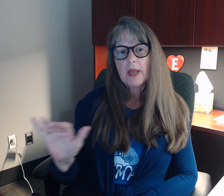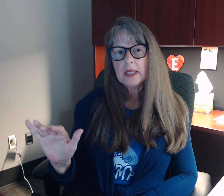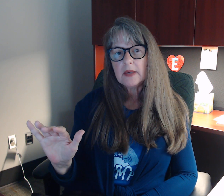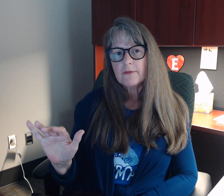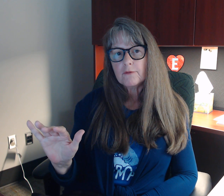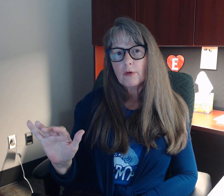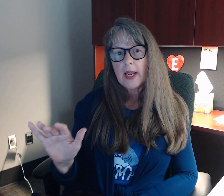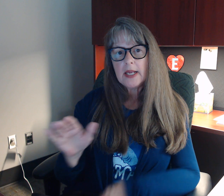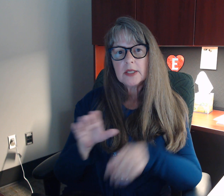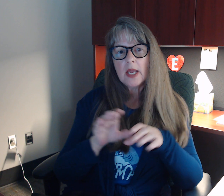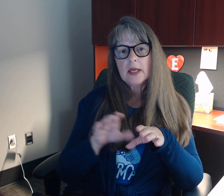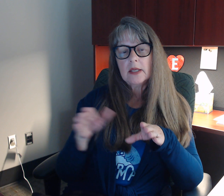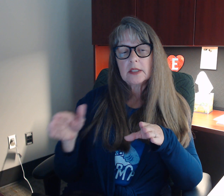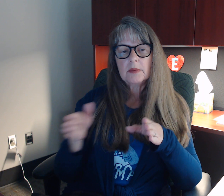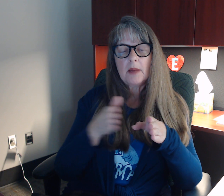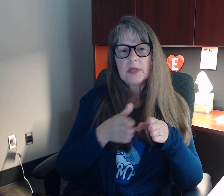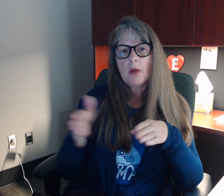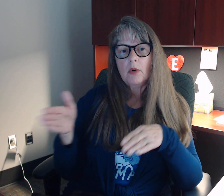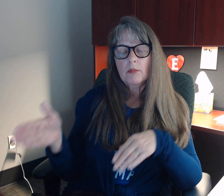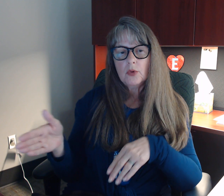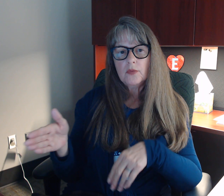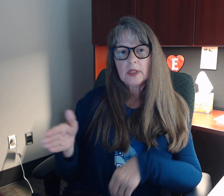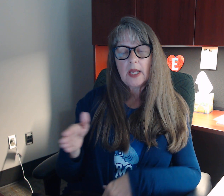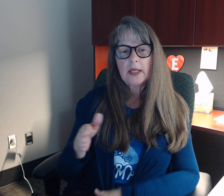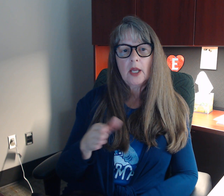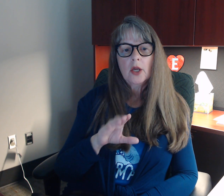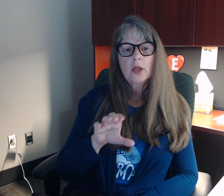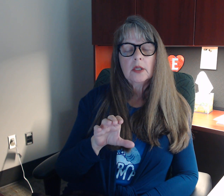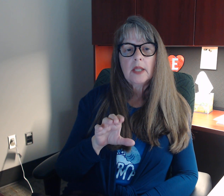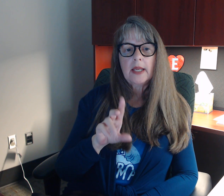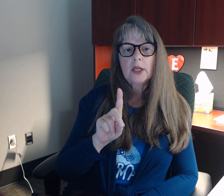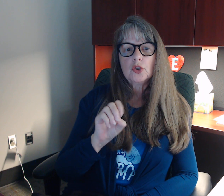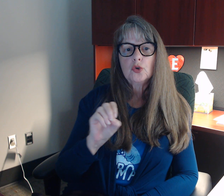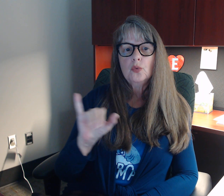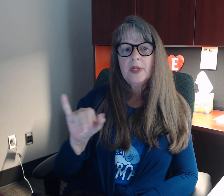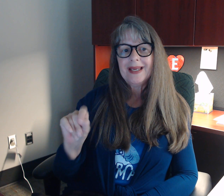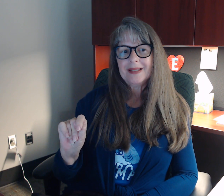spelling a phrase, sometimes I will move it like do it.